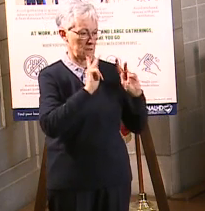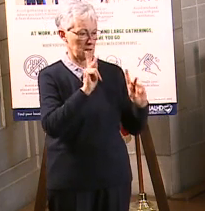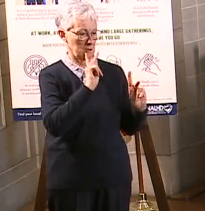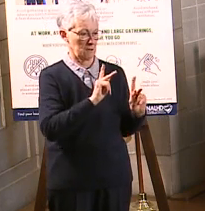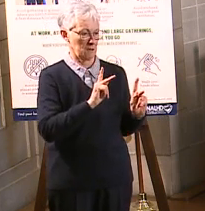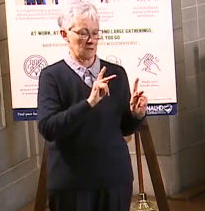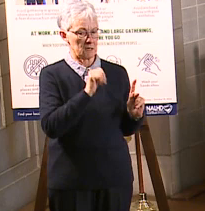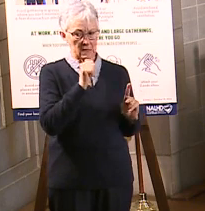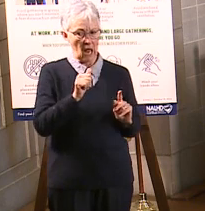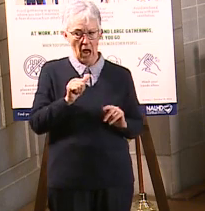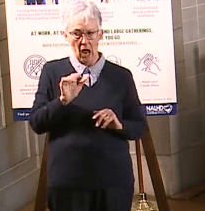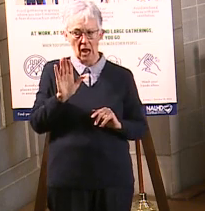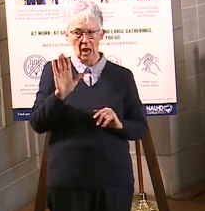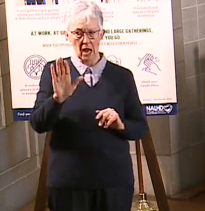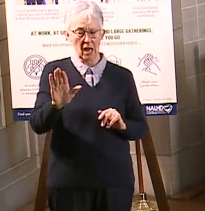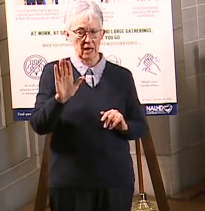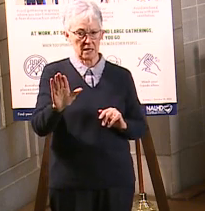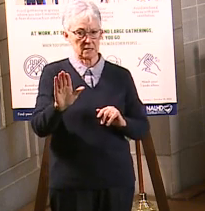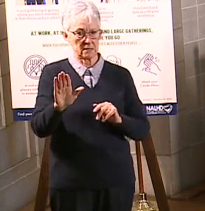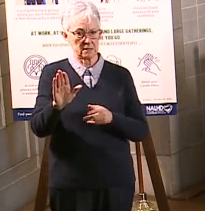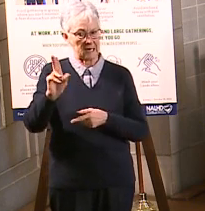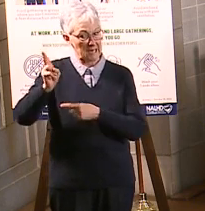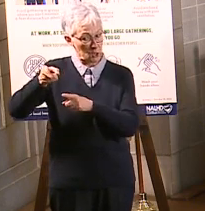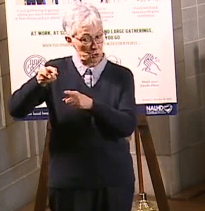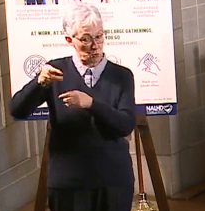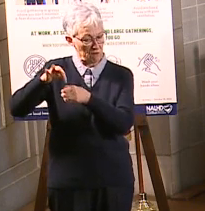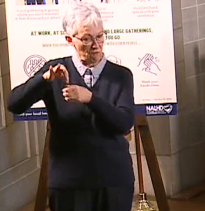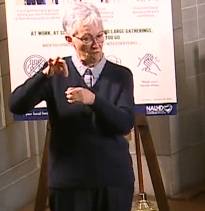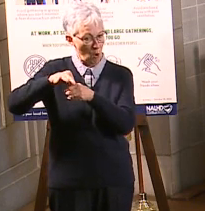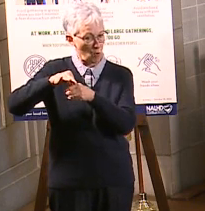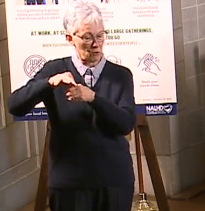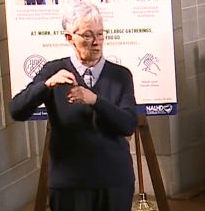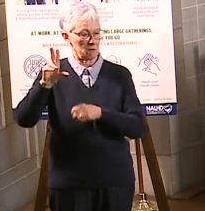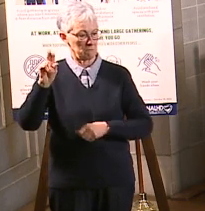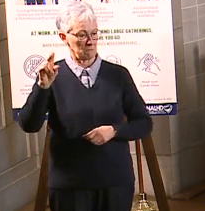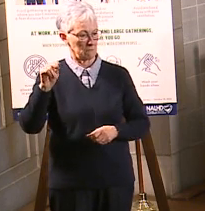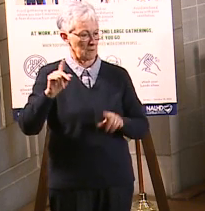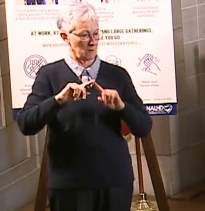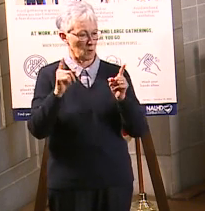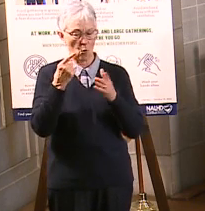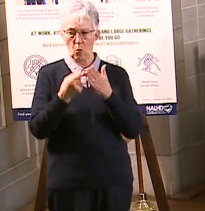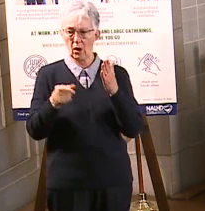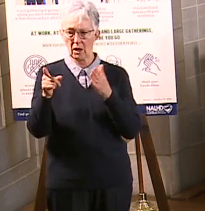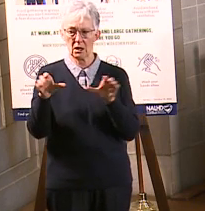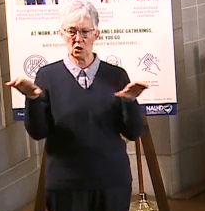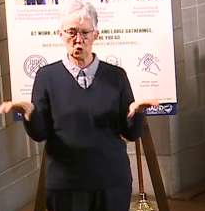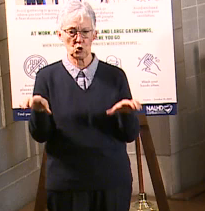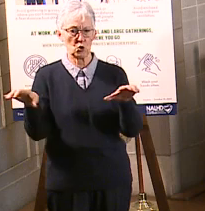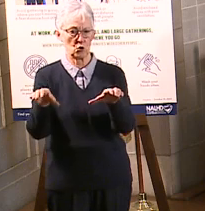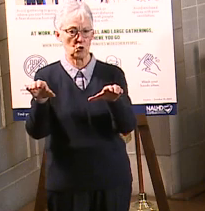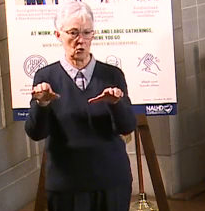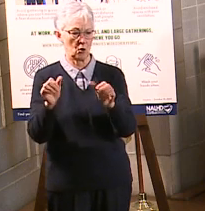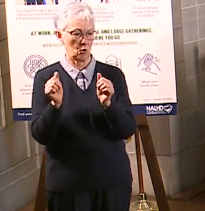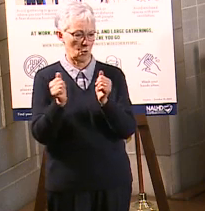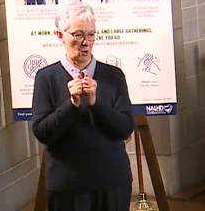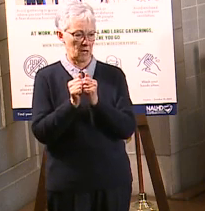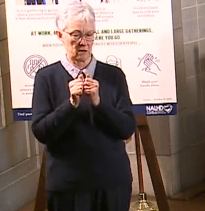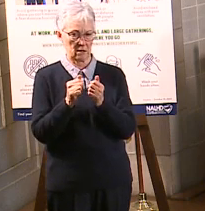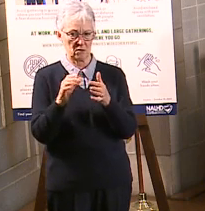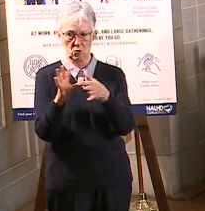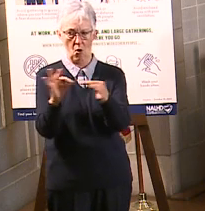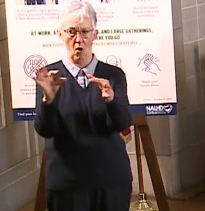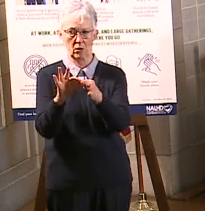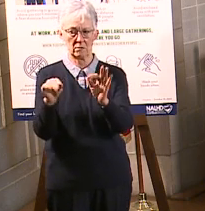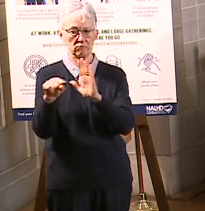not Senator Sasse's initially voting record, but what he's been doing with regard to the previous Trump administration and so